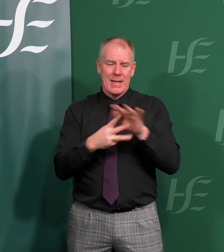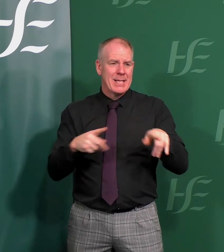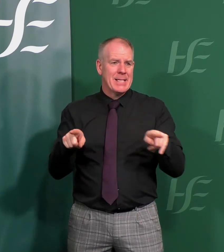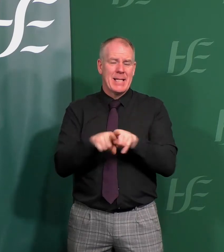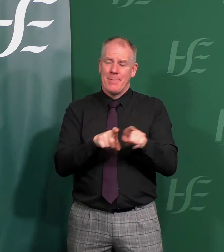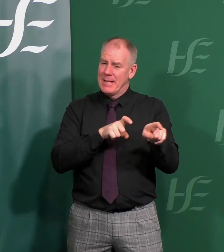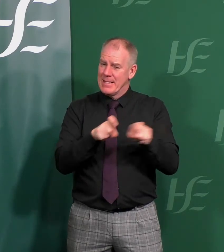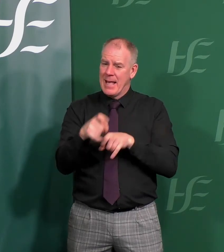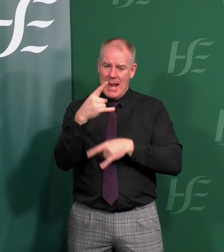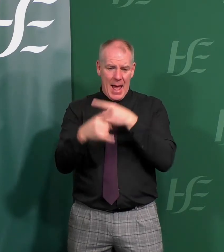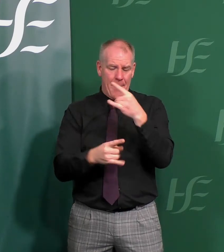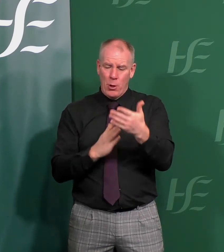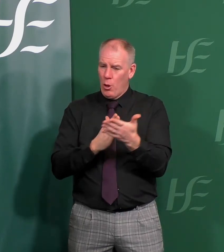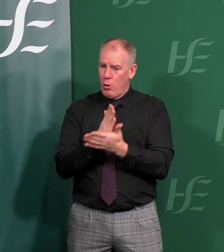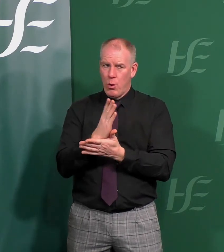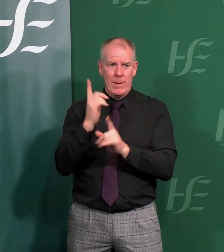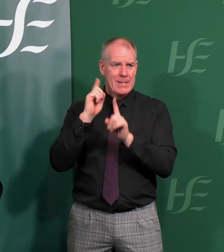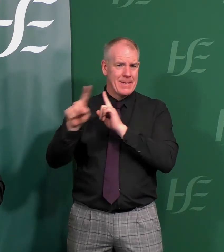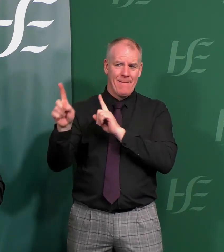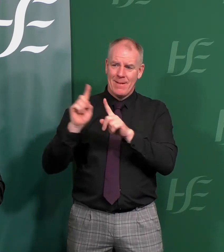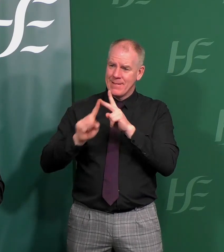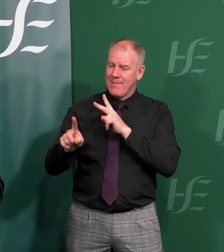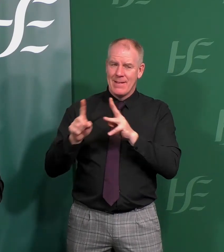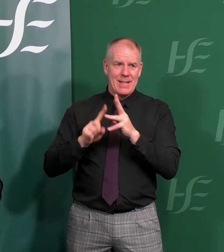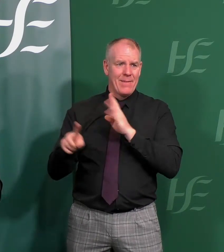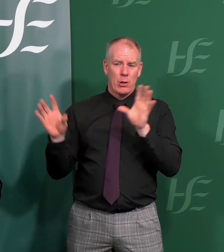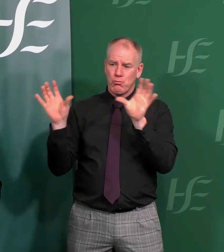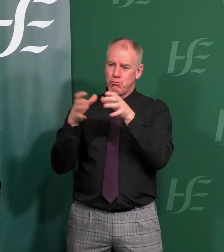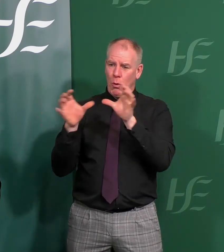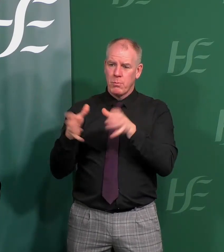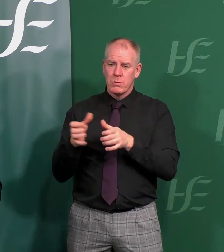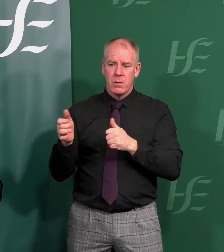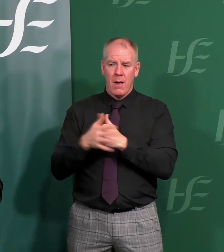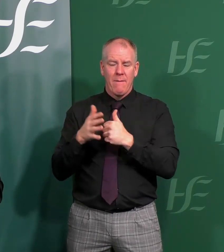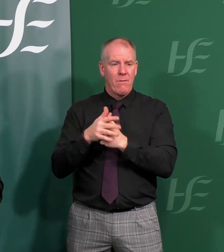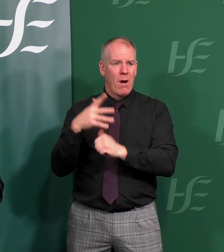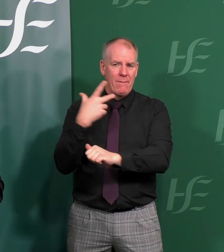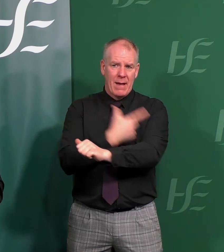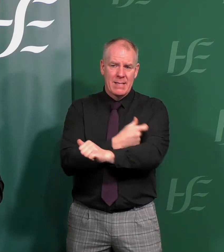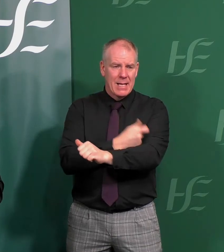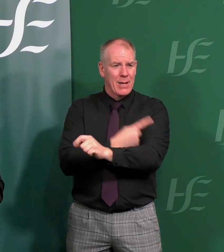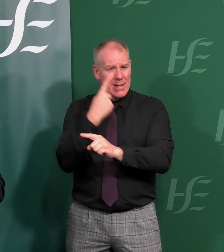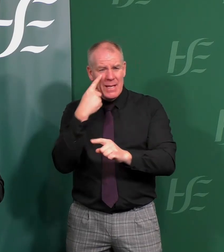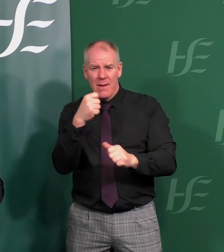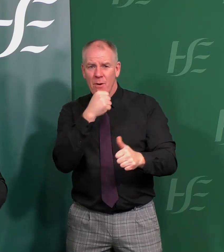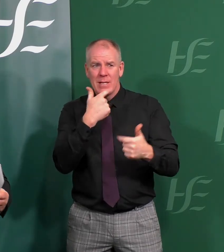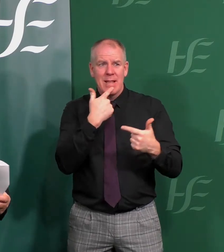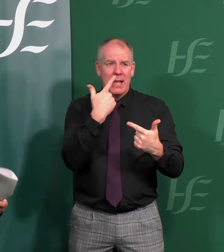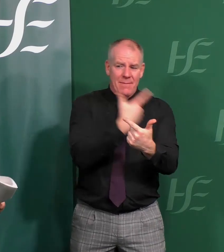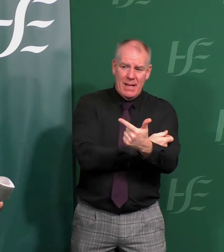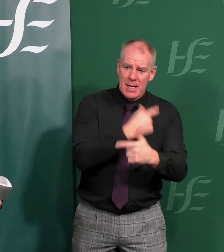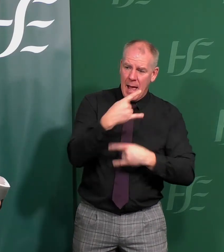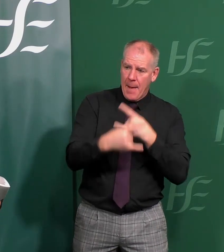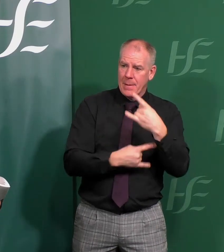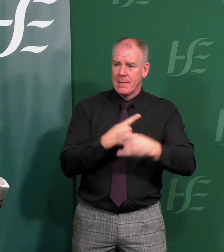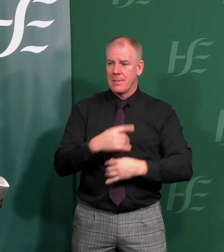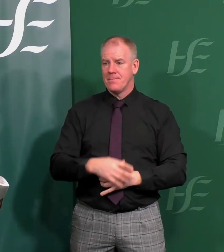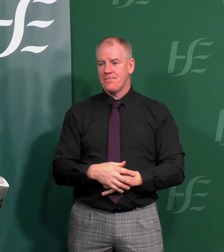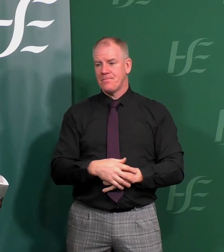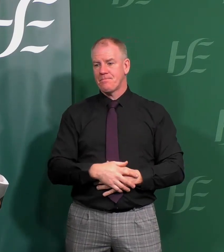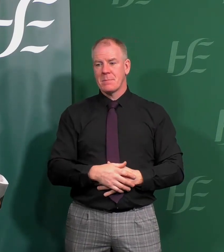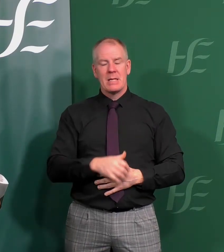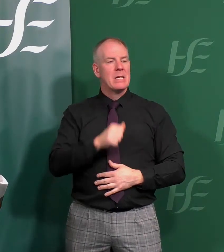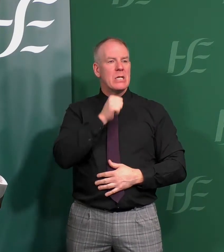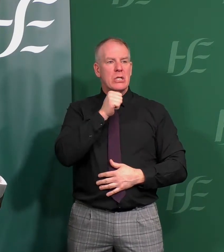still there, we're still working through groups who have, and we're still seeing some people getting their first and second doses. We don't